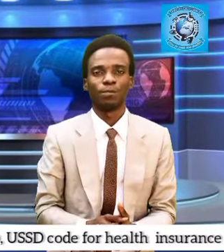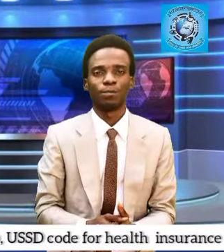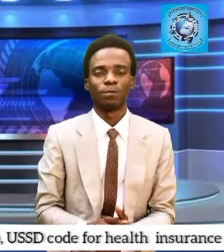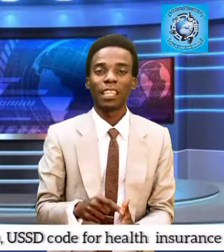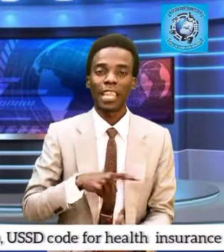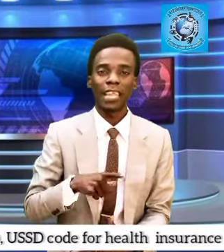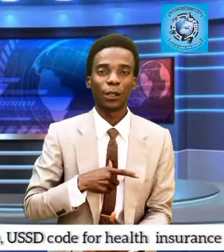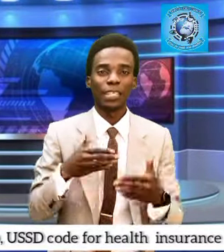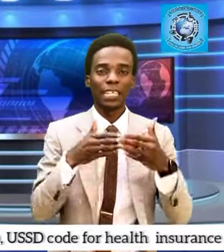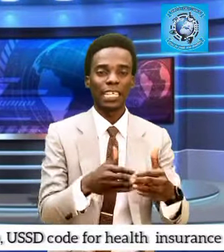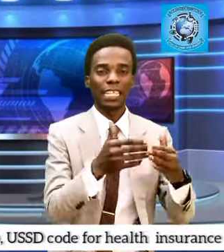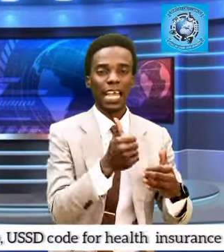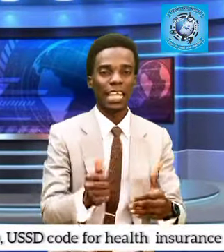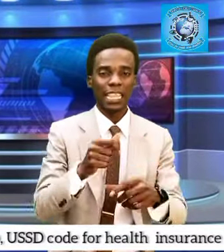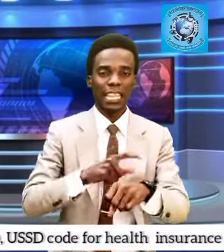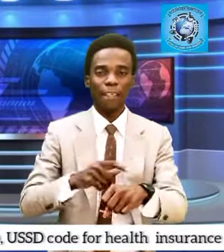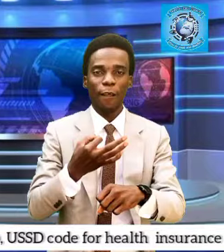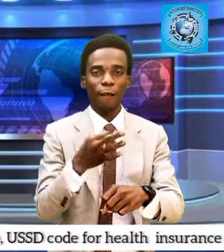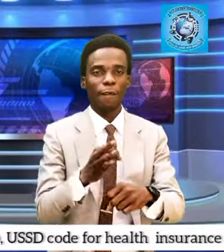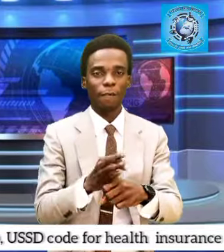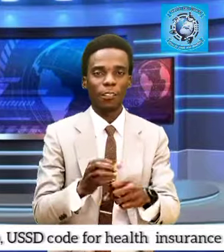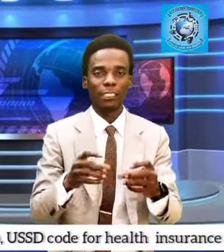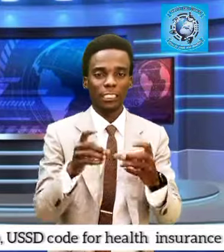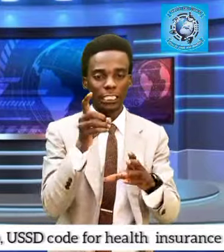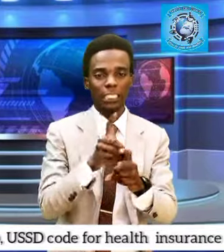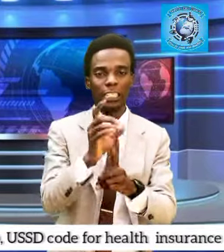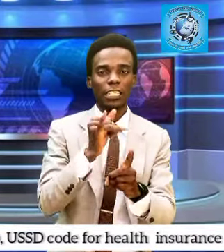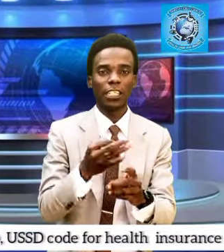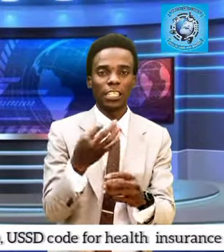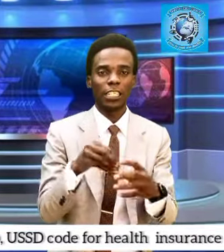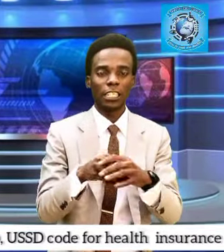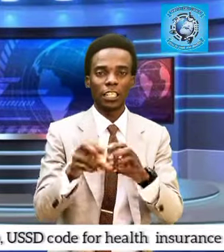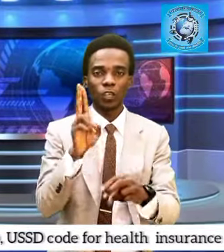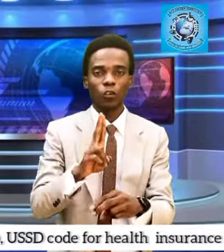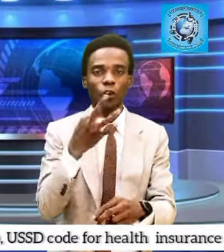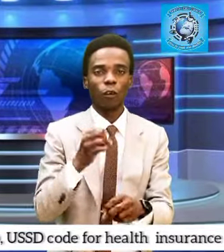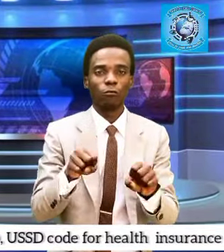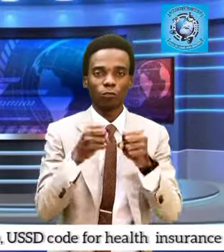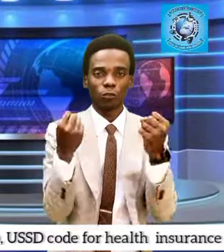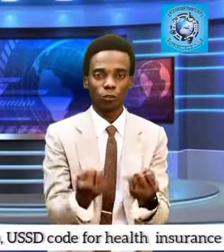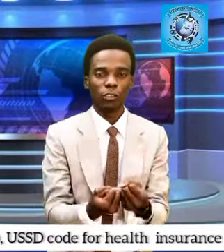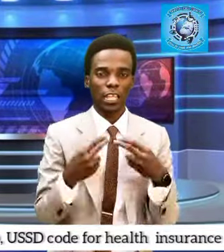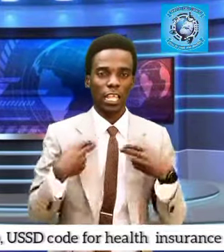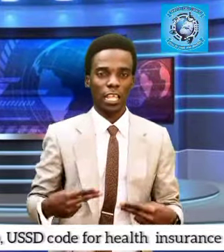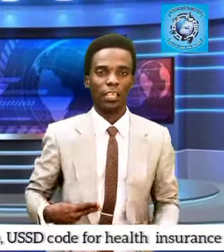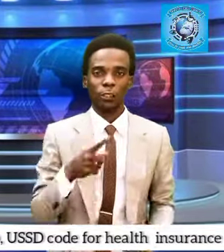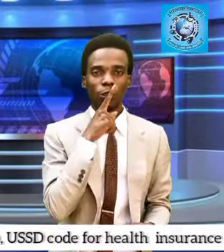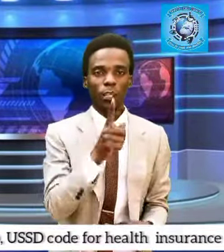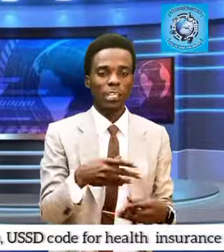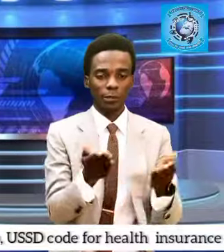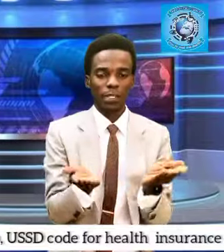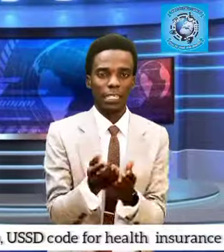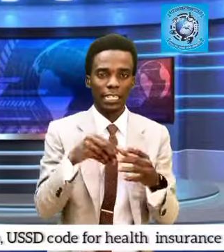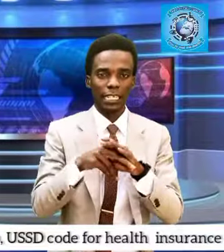Lagos leads an era of digitalization in the operation of the social health insurance space in Nigeria.